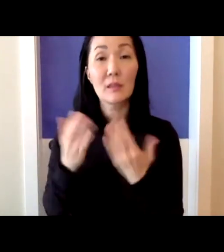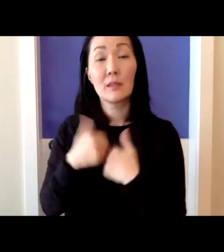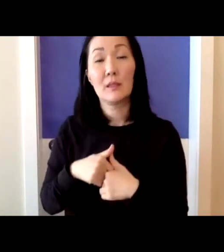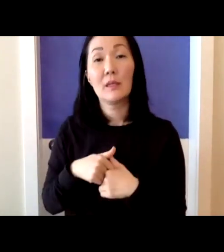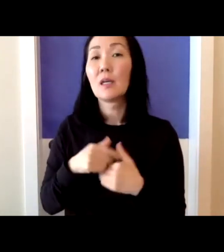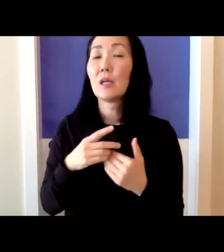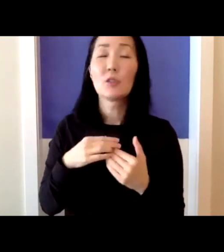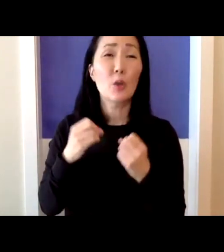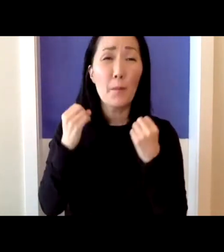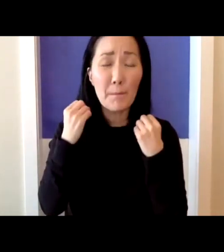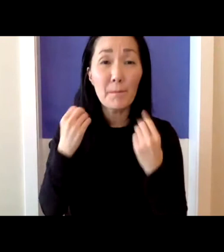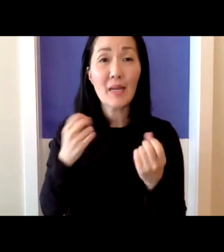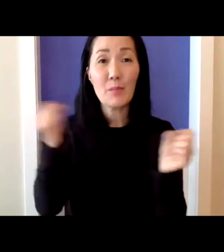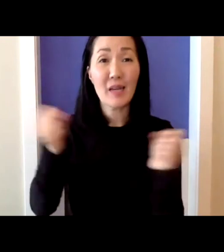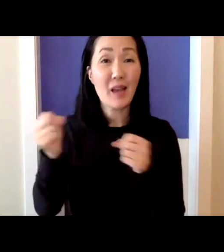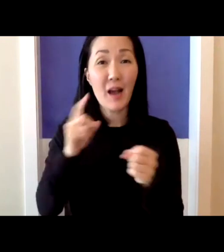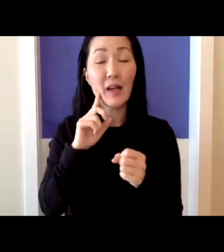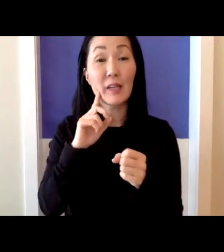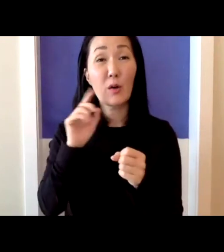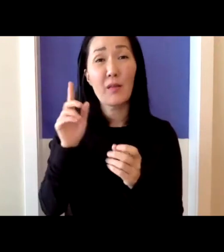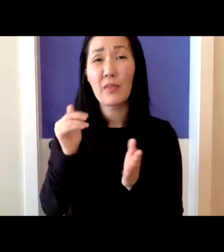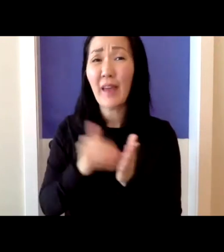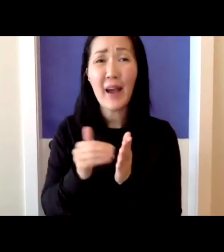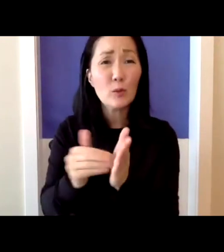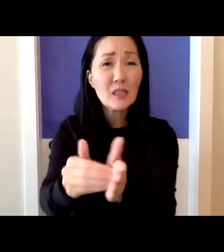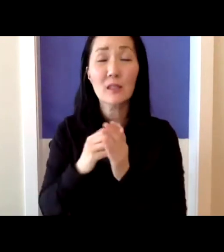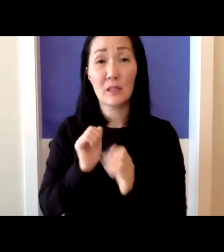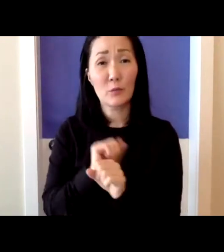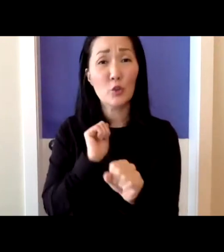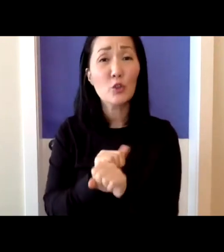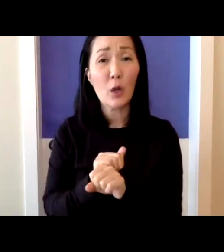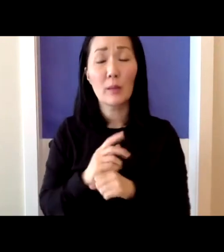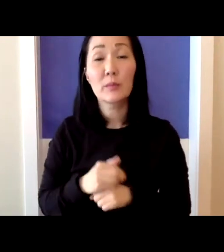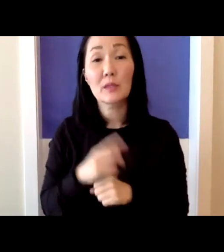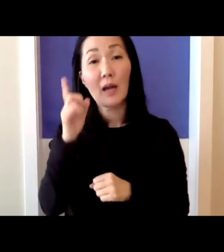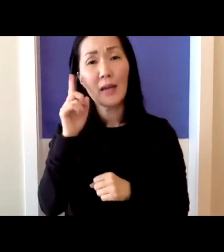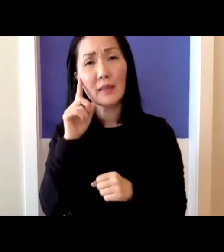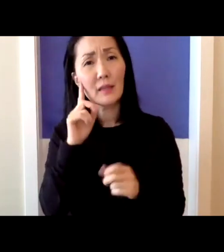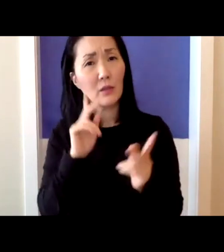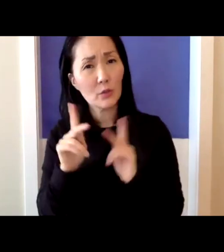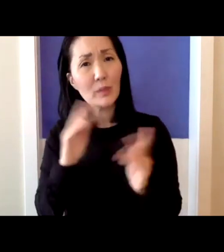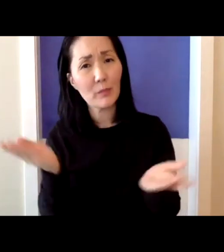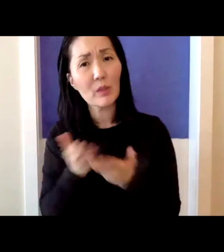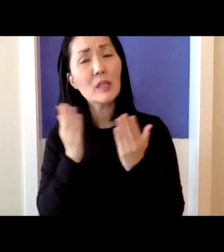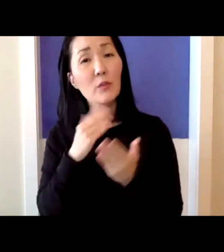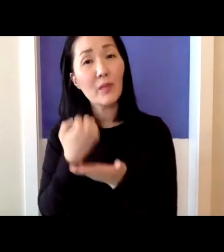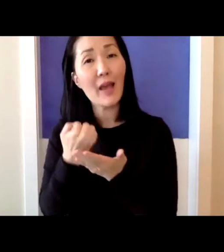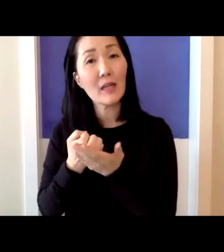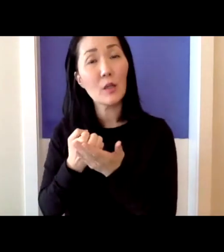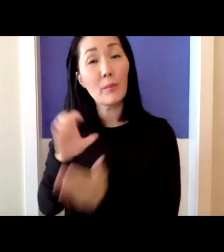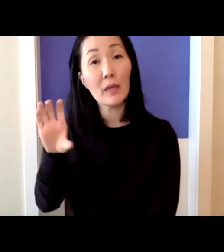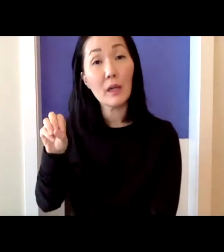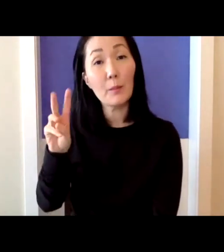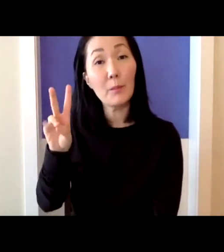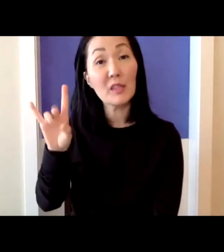short time horizon and thousands more coming. I believe there's folks here from the Vancouver Economic Commission, and you know, their job